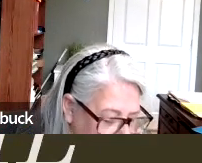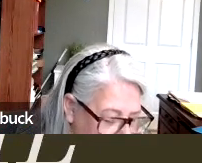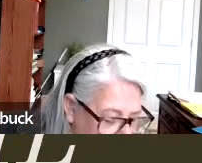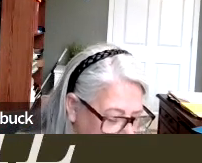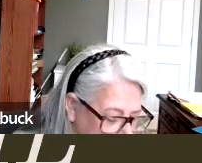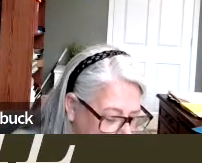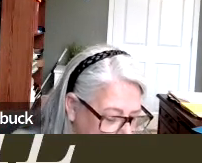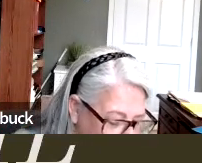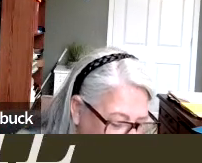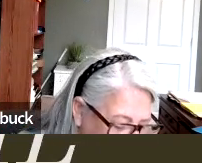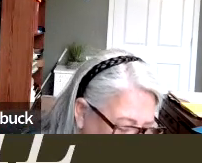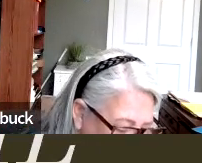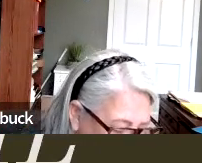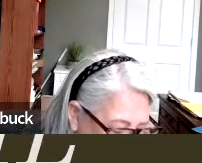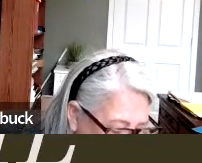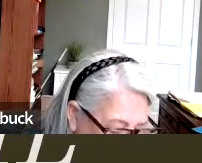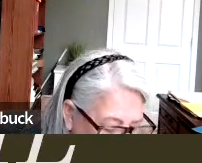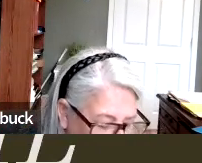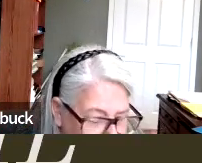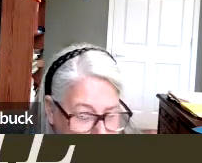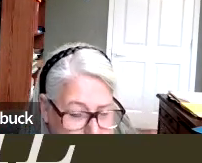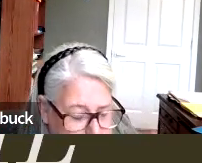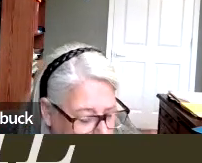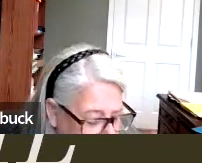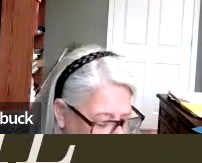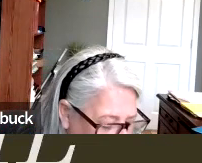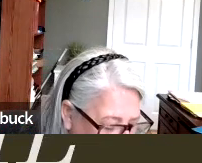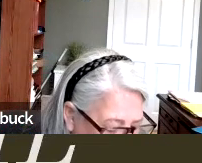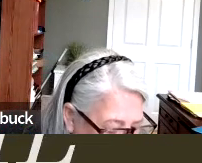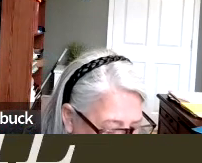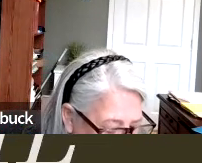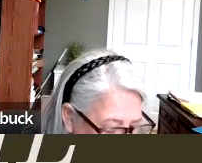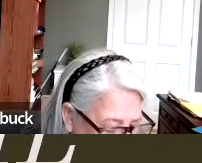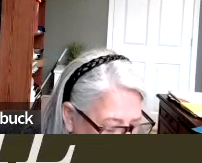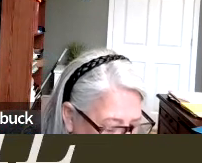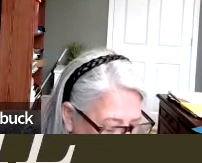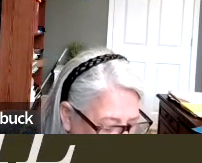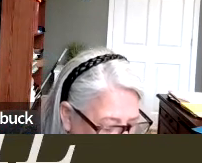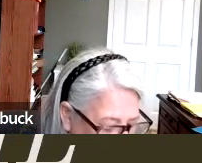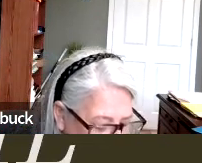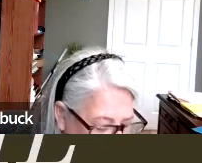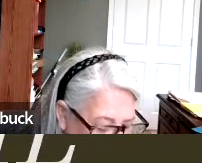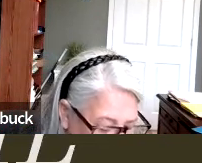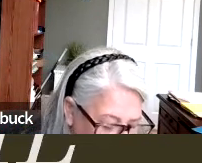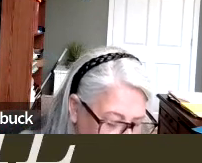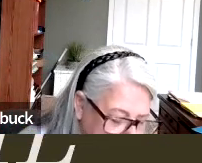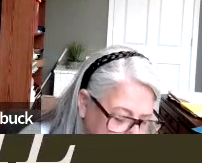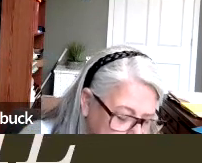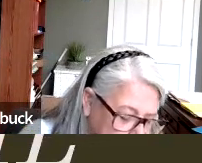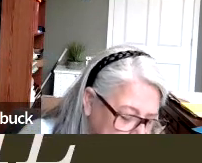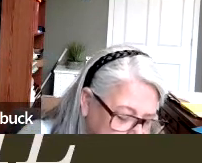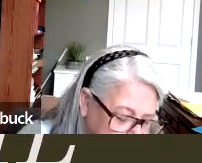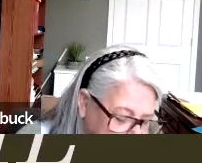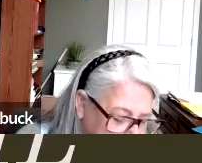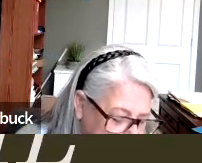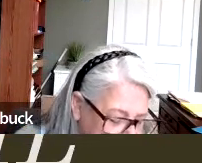have 3 team members who are white or Caucasian. We have 8